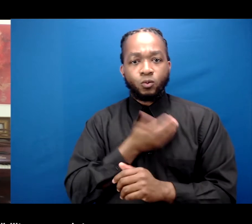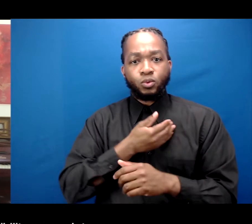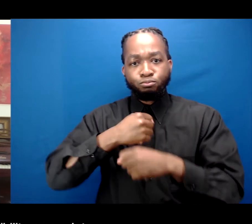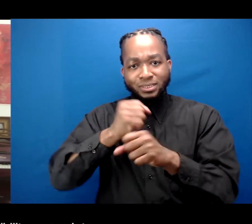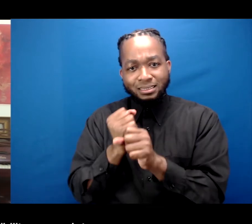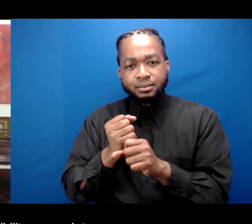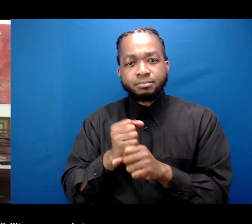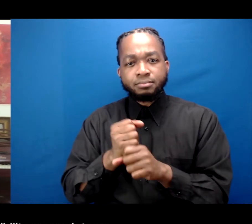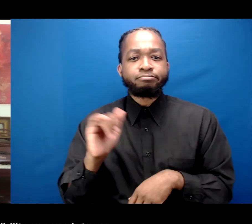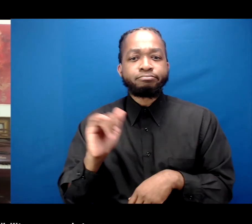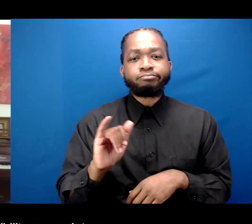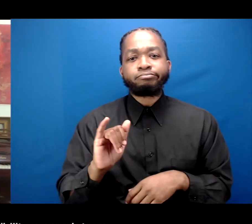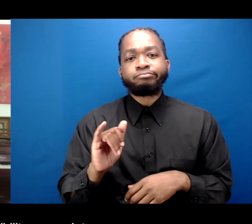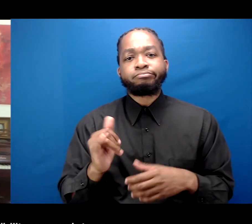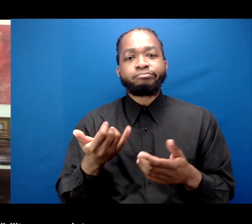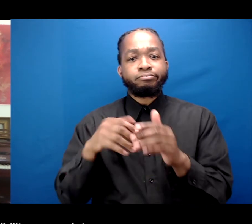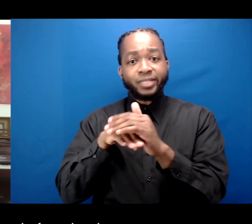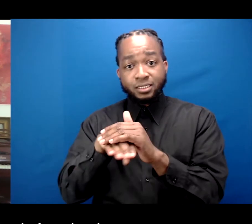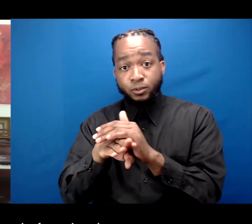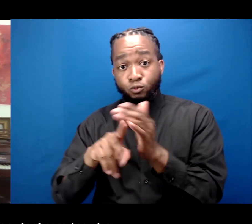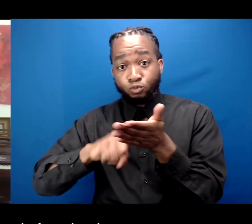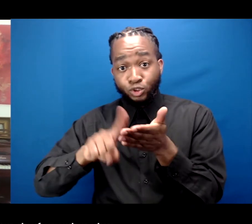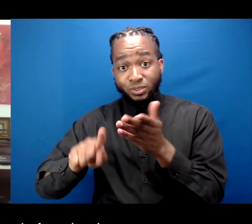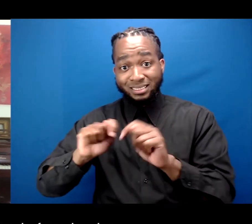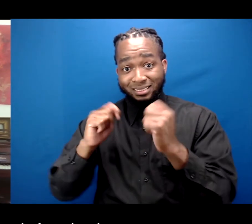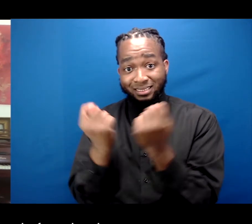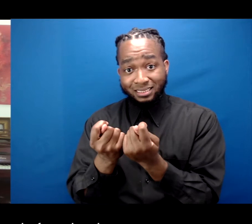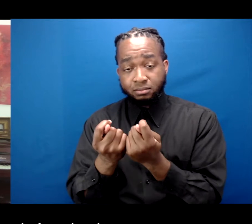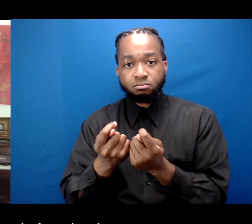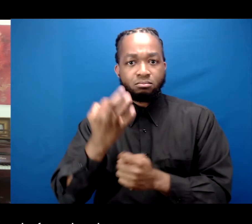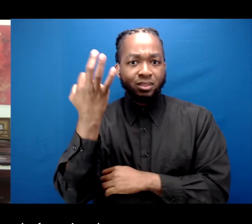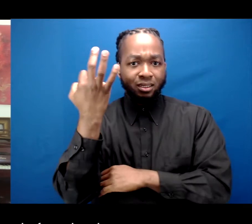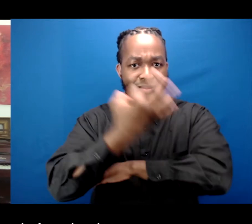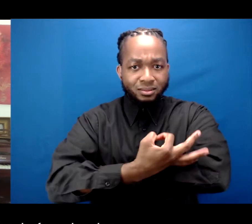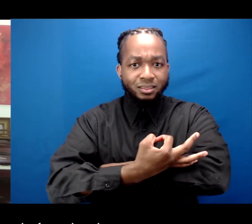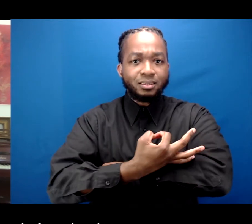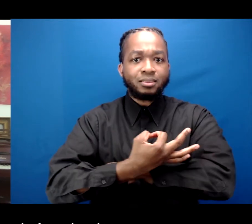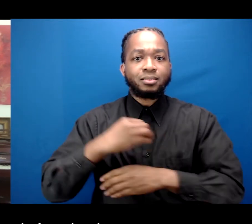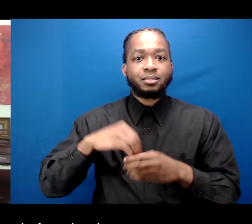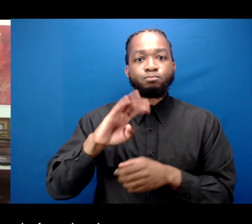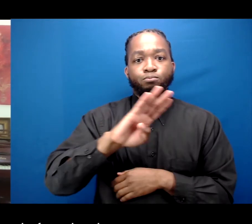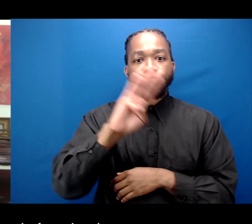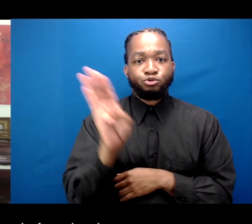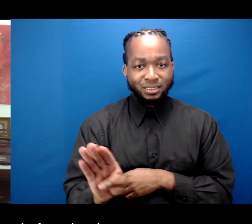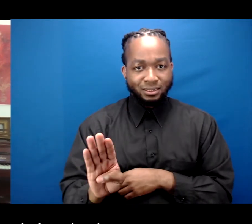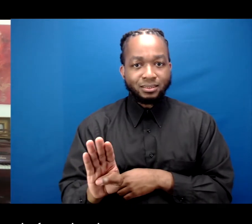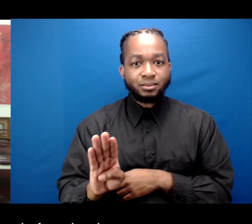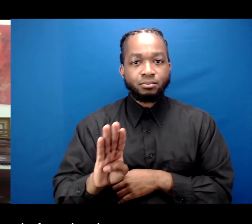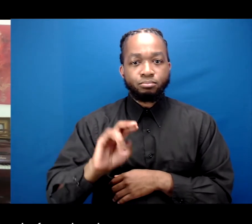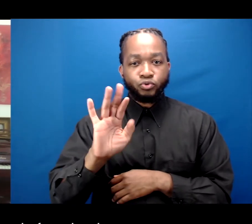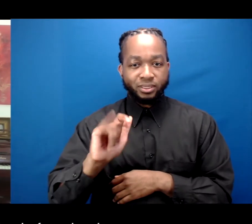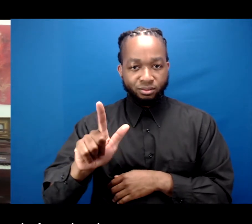on a 9-day deep dive in Brazil to learn more about how being deaf or using sign language changes